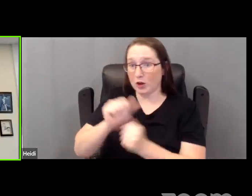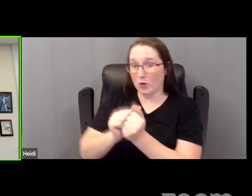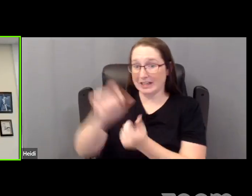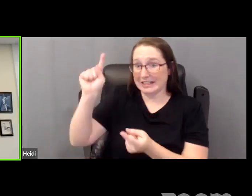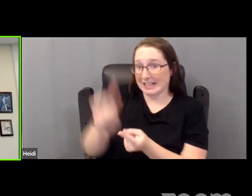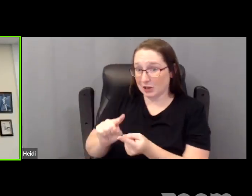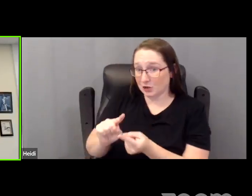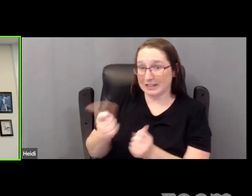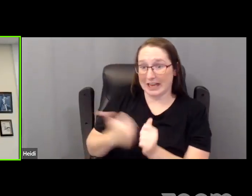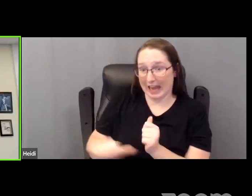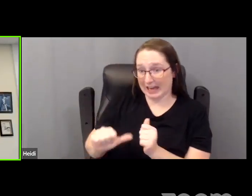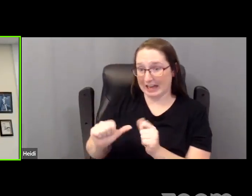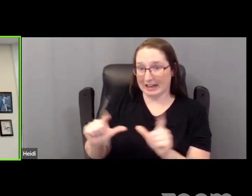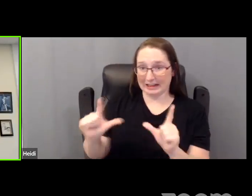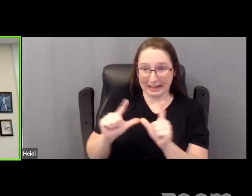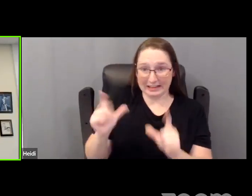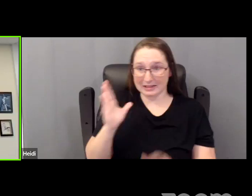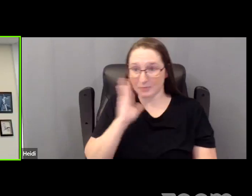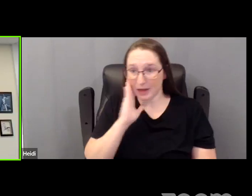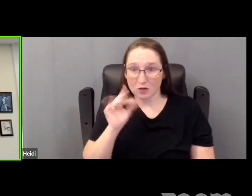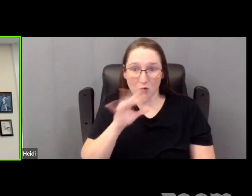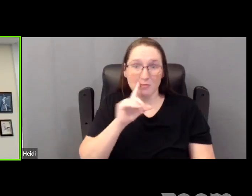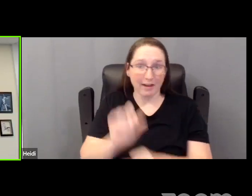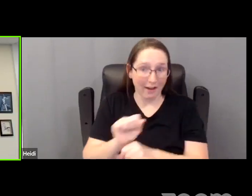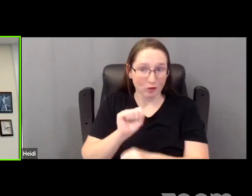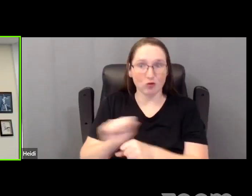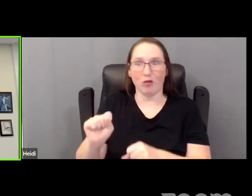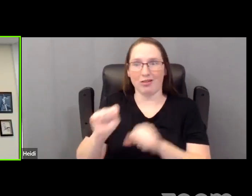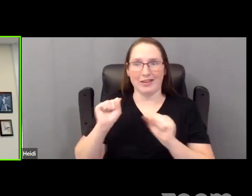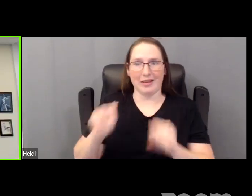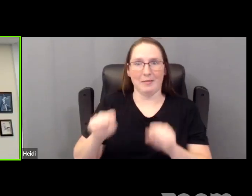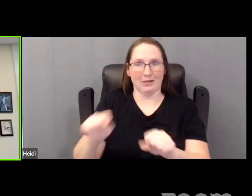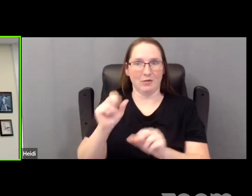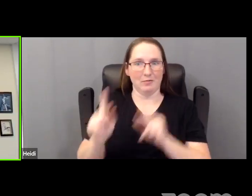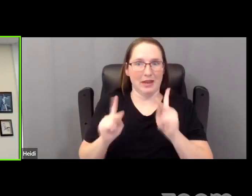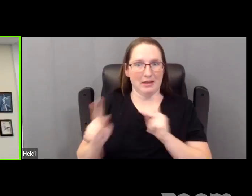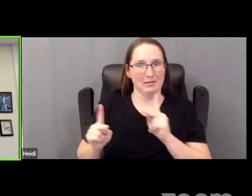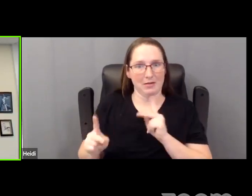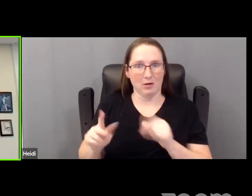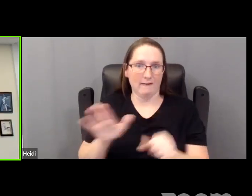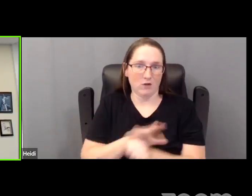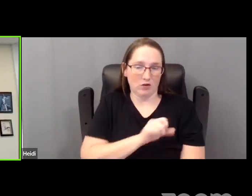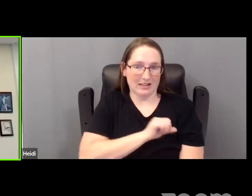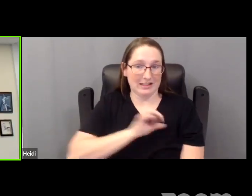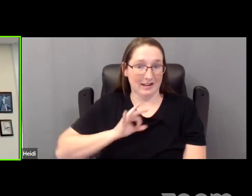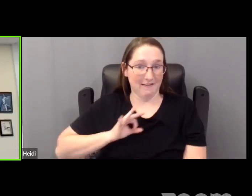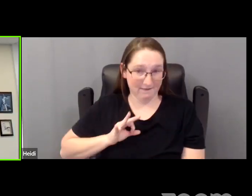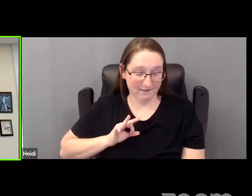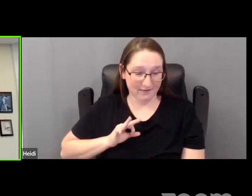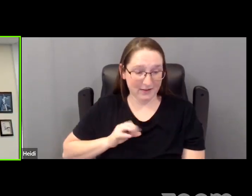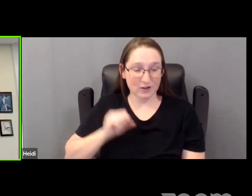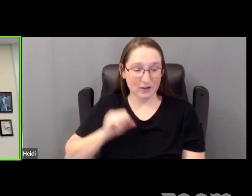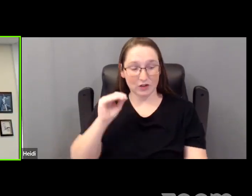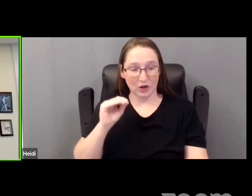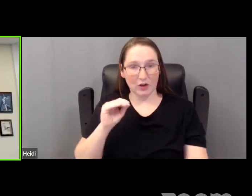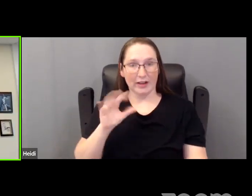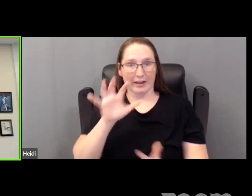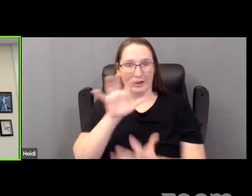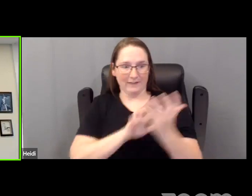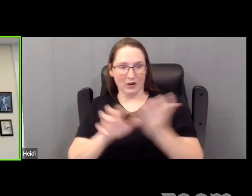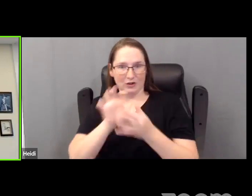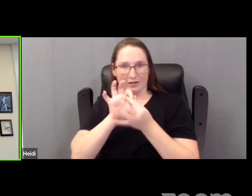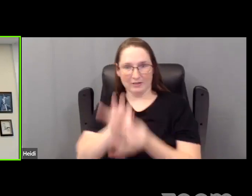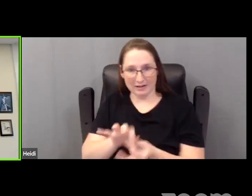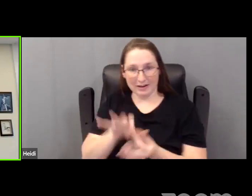any licensed beds or the actual capacity of people who are at full staff. So the confusion may be around, I'll